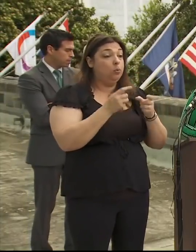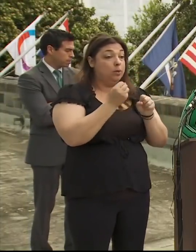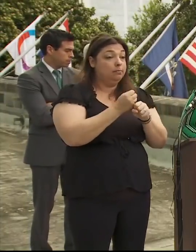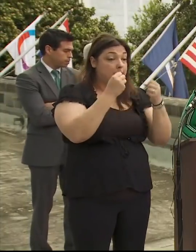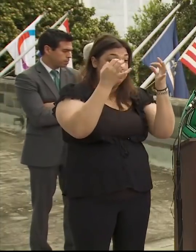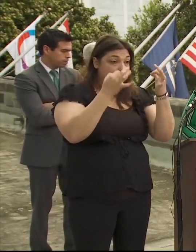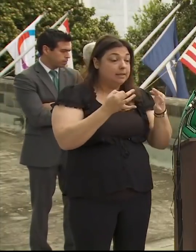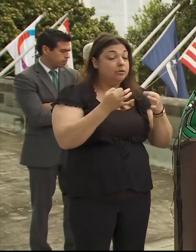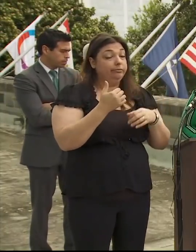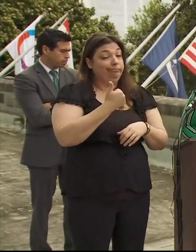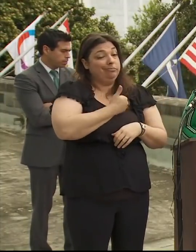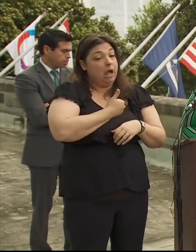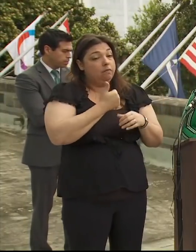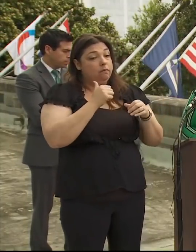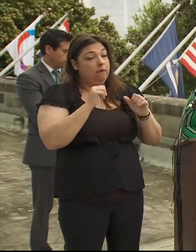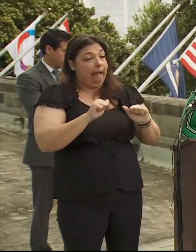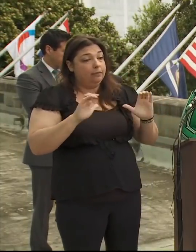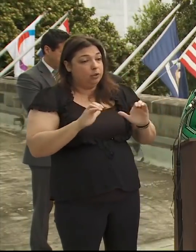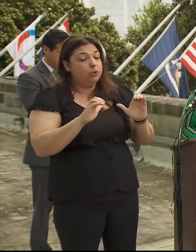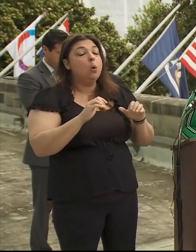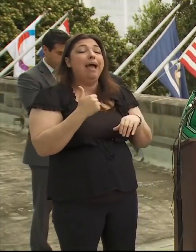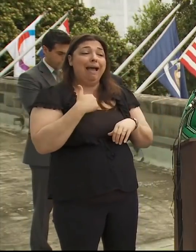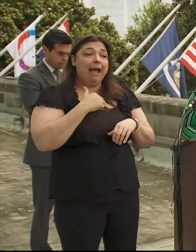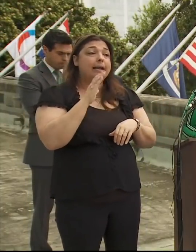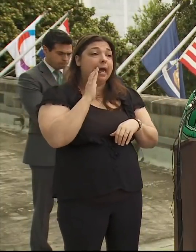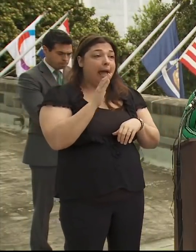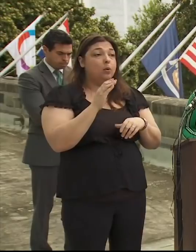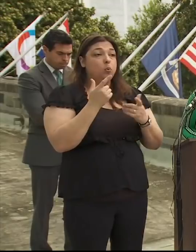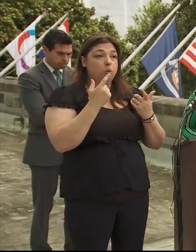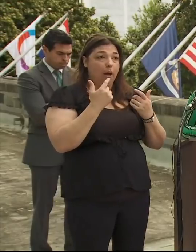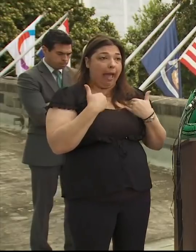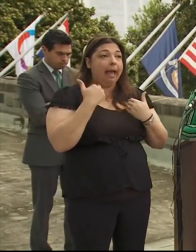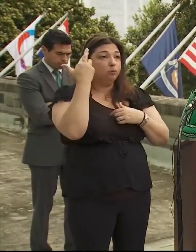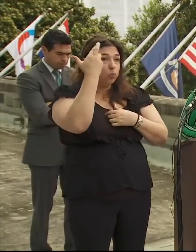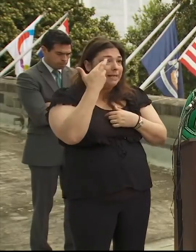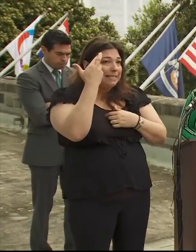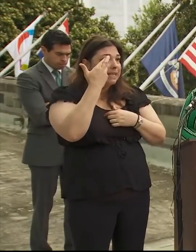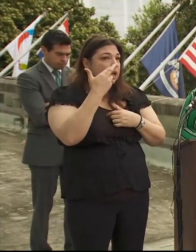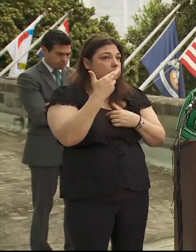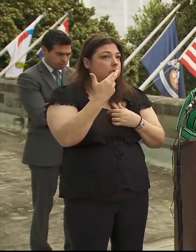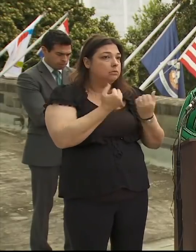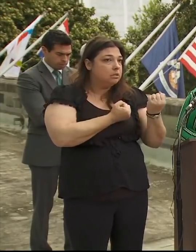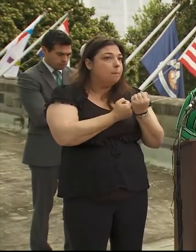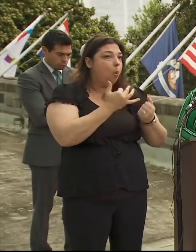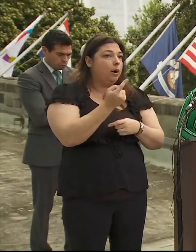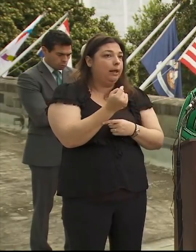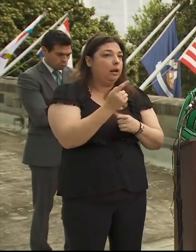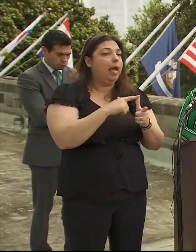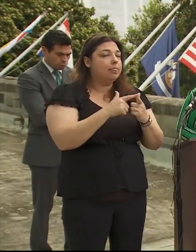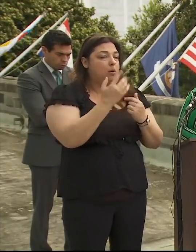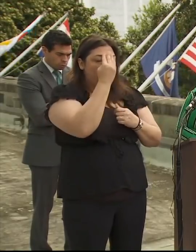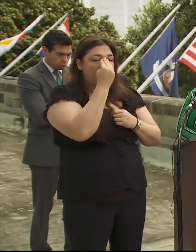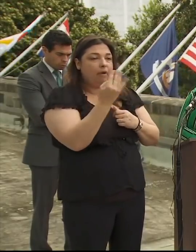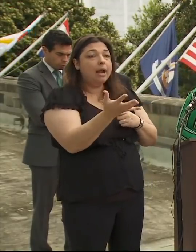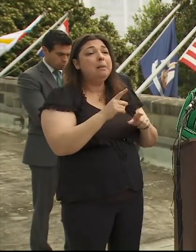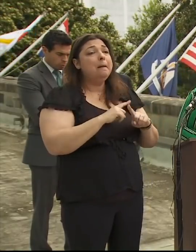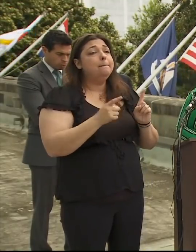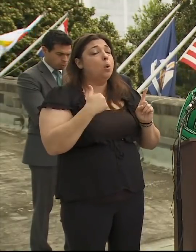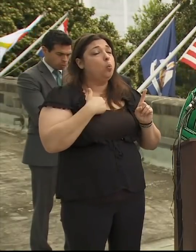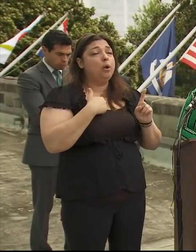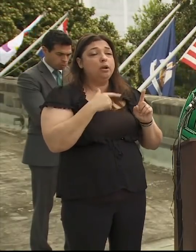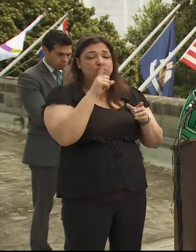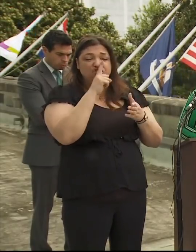decisions, and I have to make them, there'll be some rationale behind them, and we'll be able to provide you with that. But we're looking